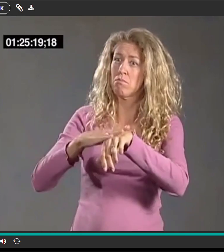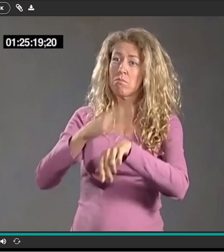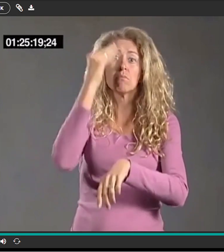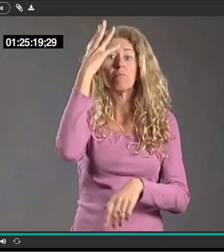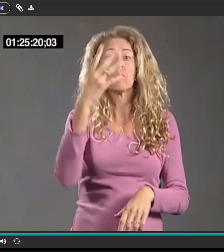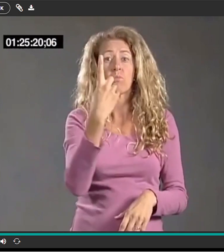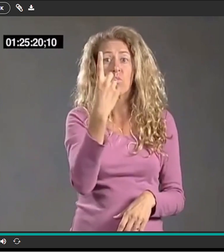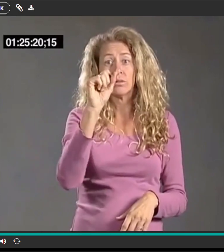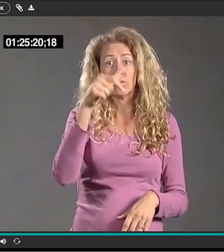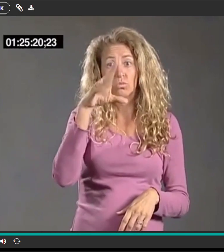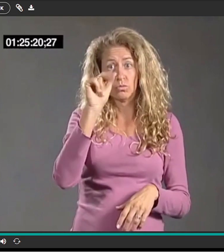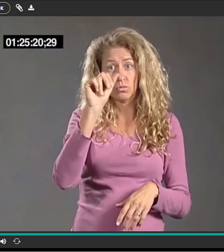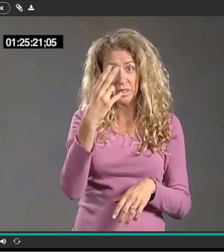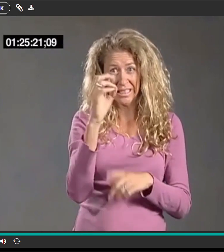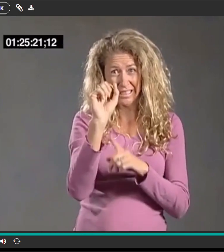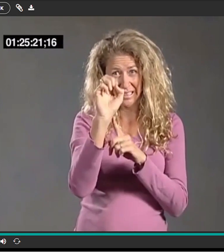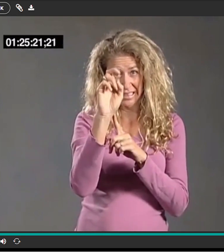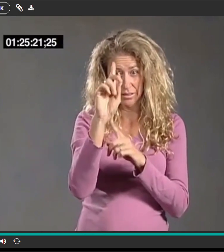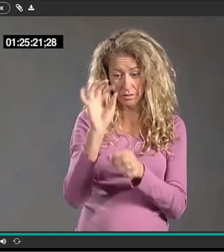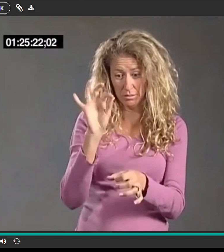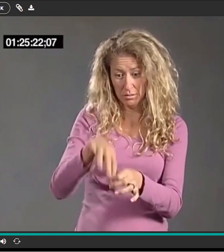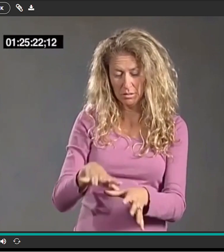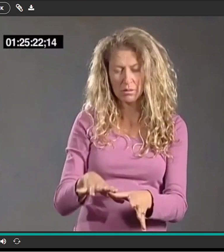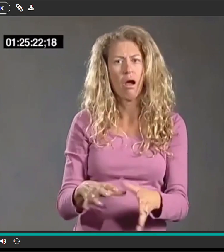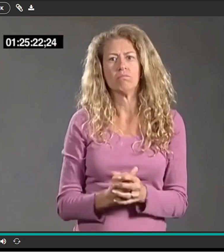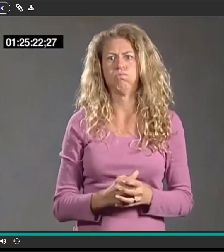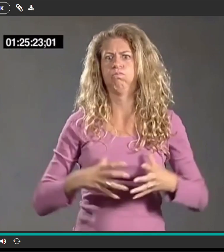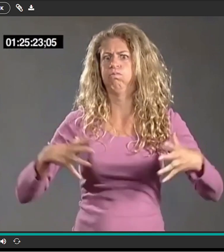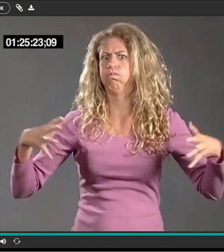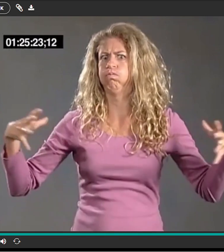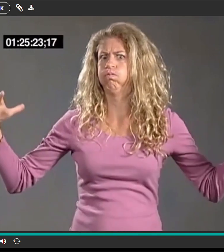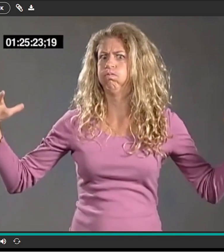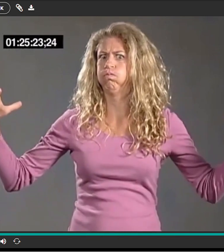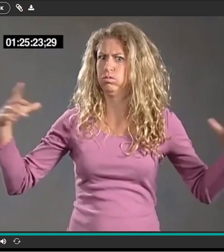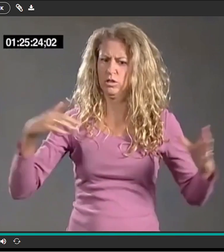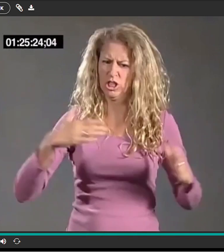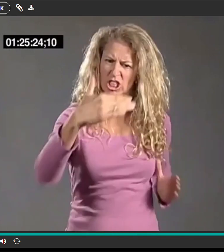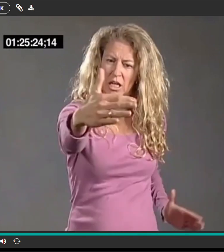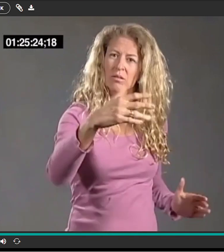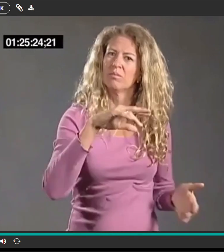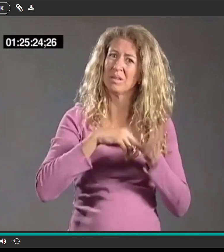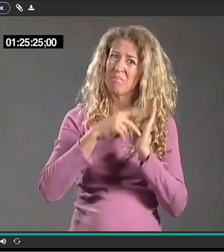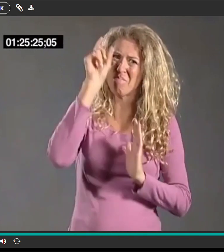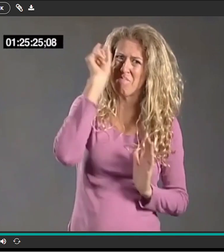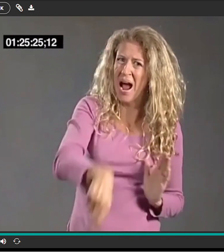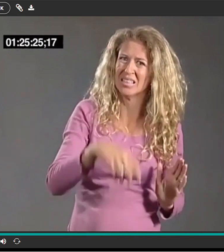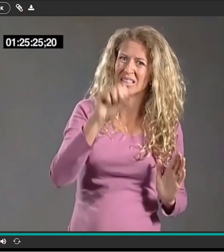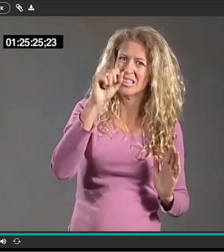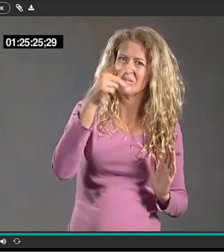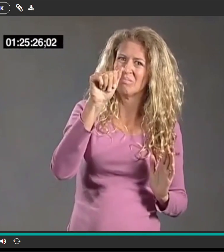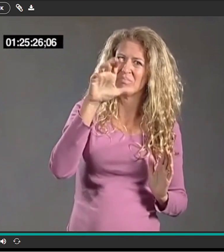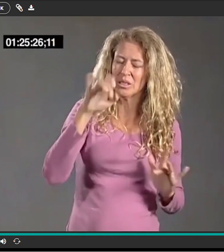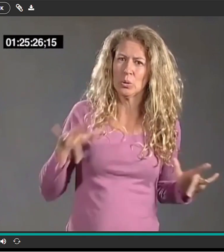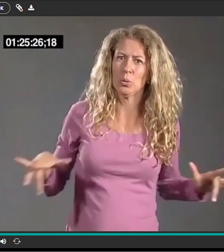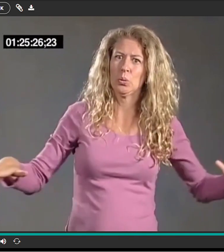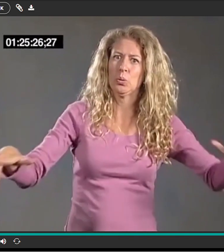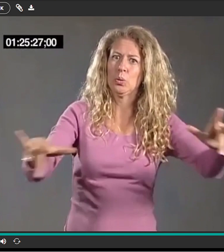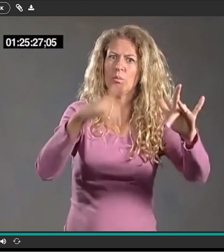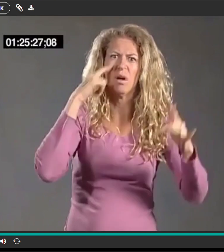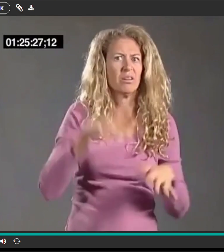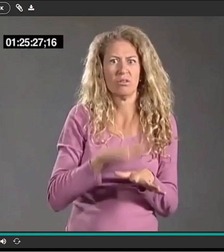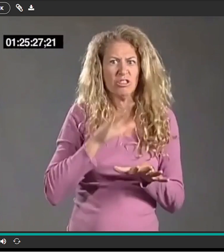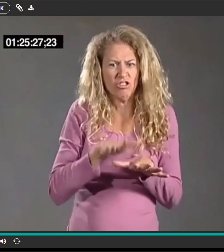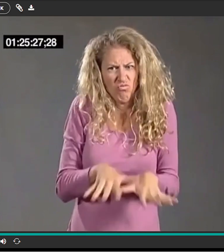the peppers. And when it came to the squash, I remembered my mom telling me that just planting one seed can